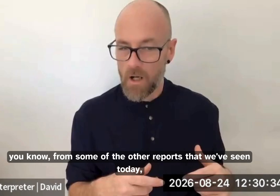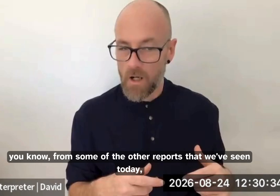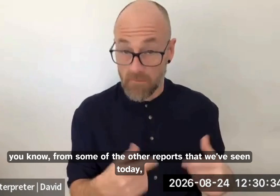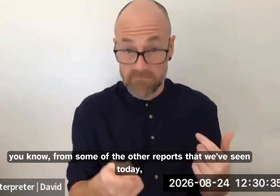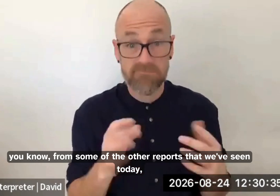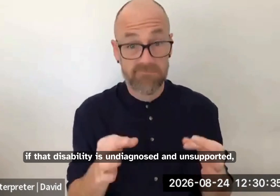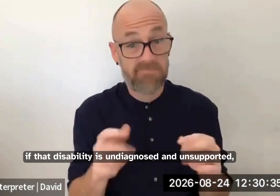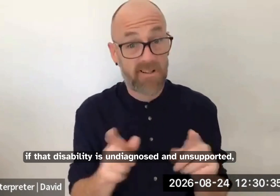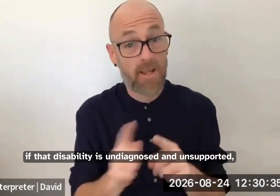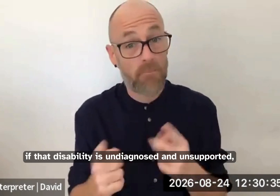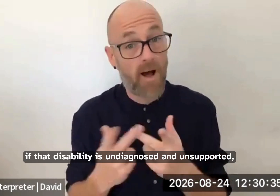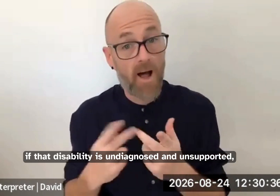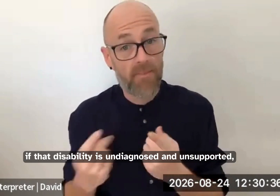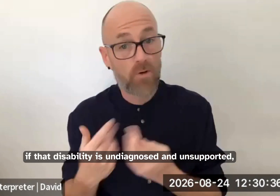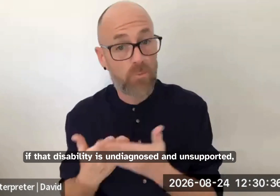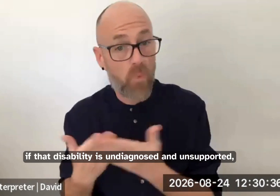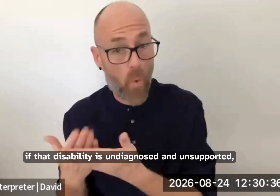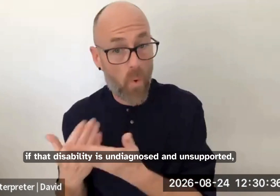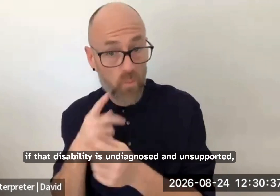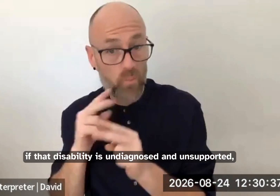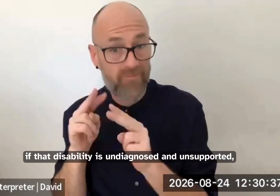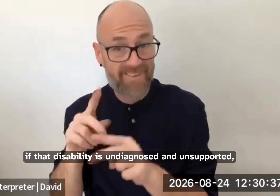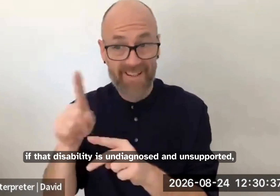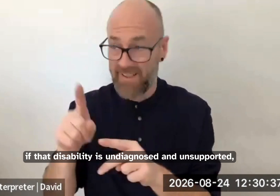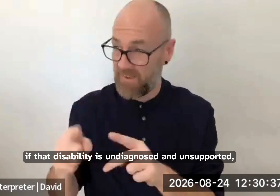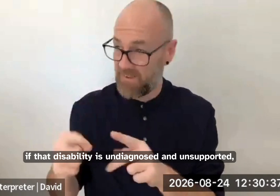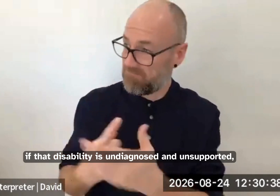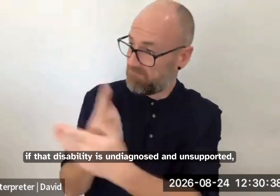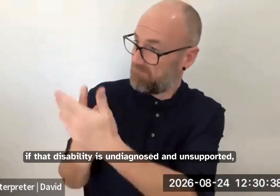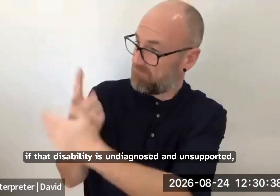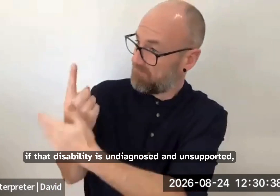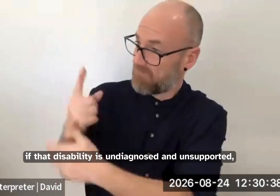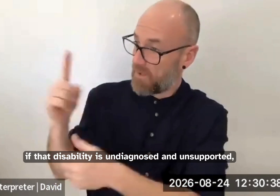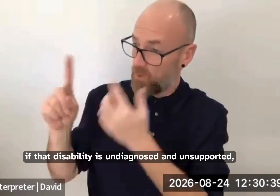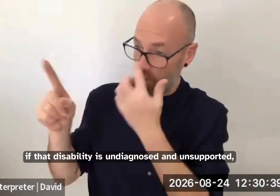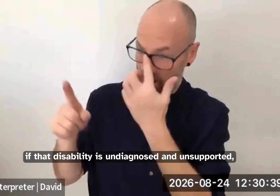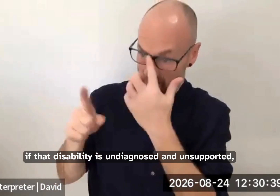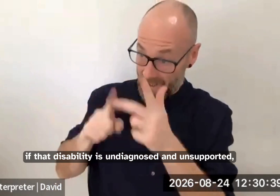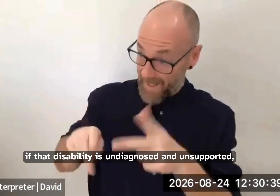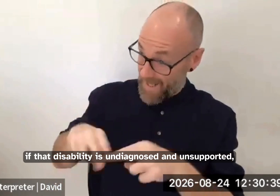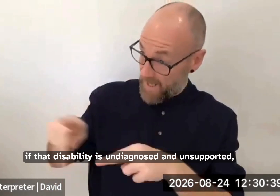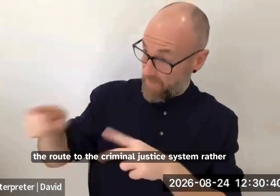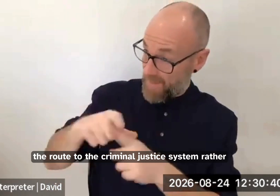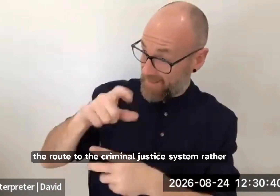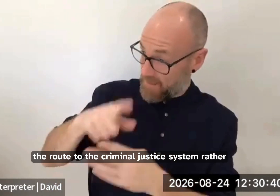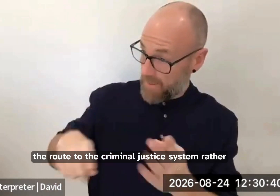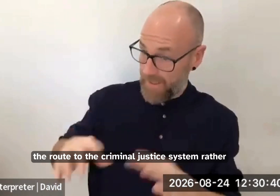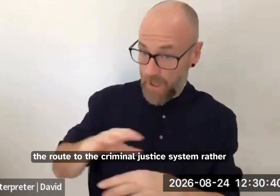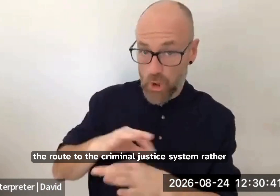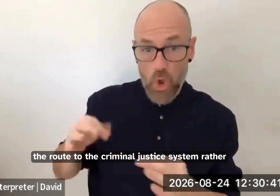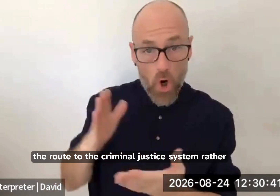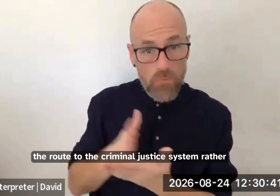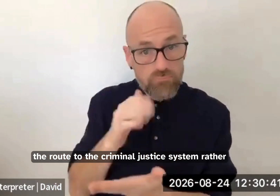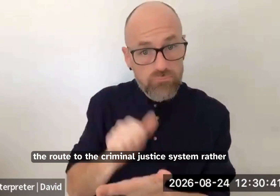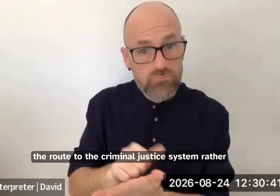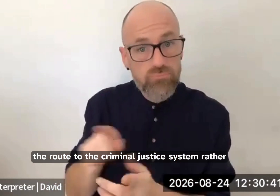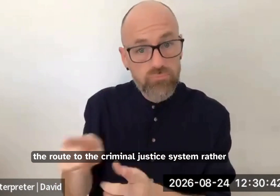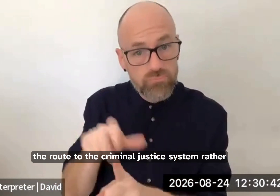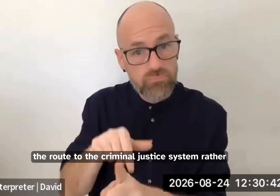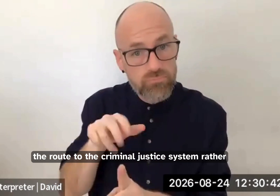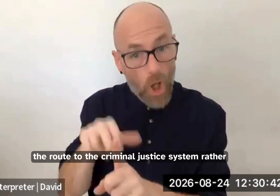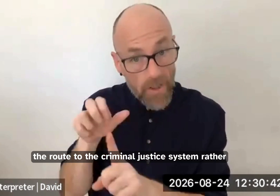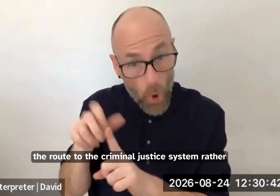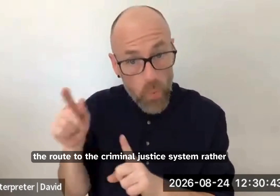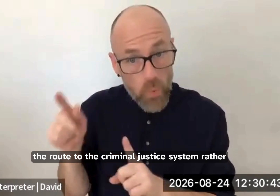today, if that disability is undiagnosed and unsupported, the route to